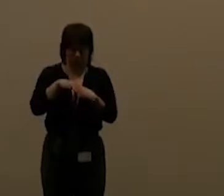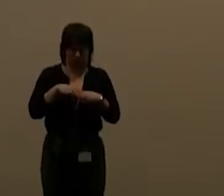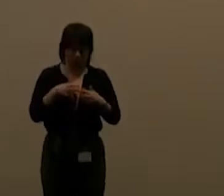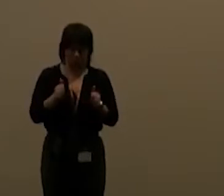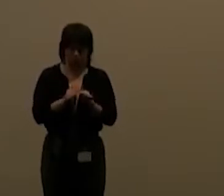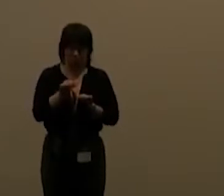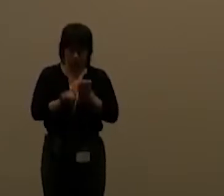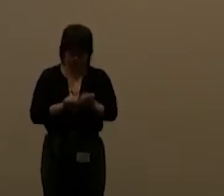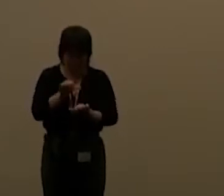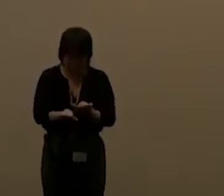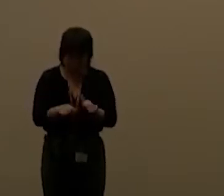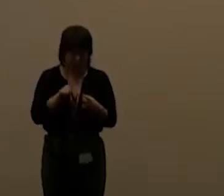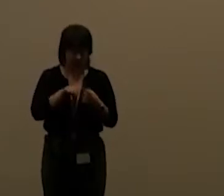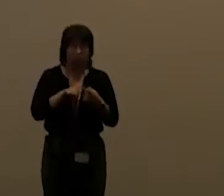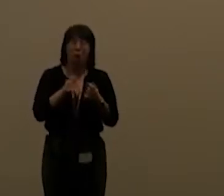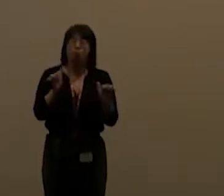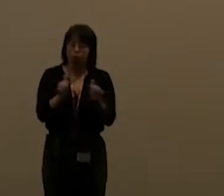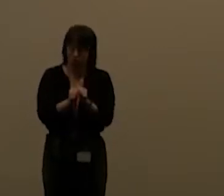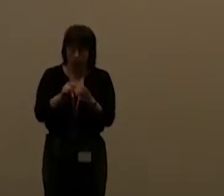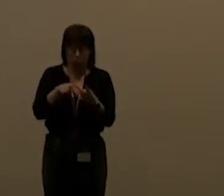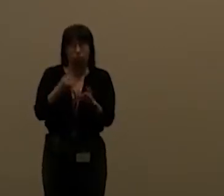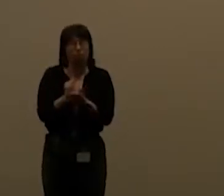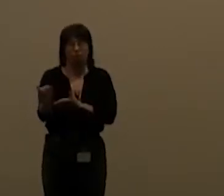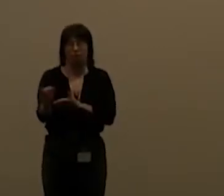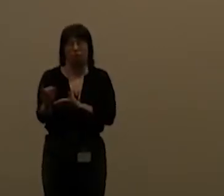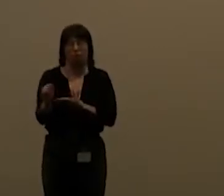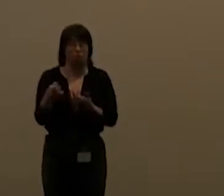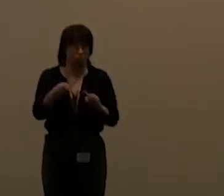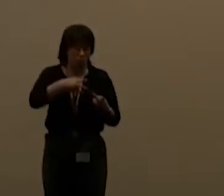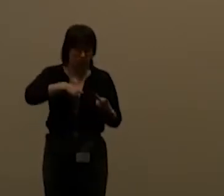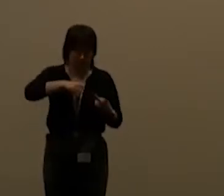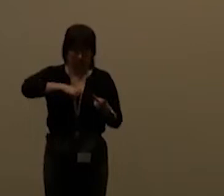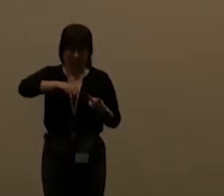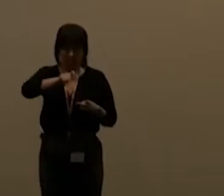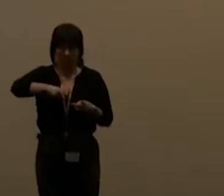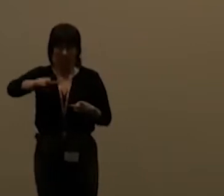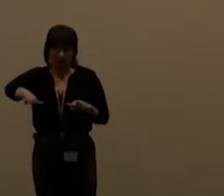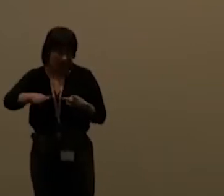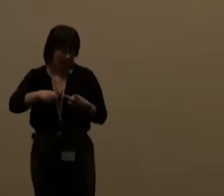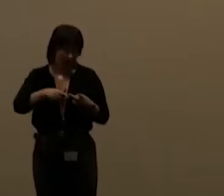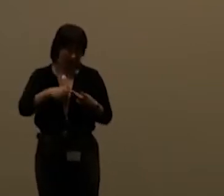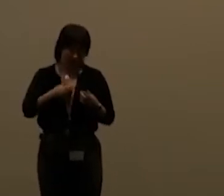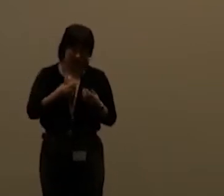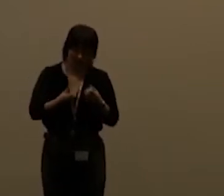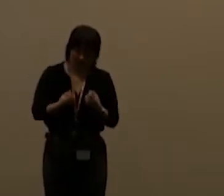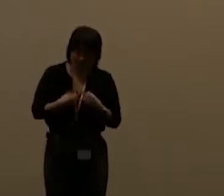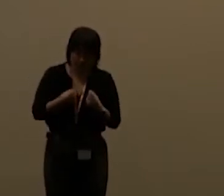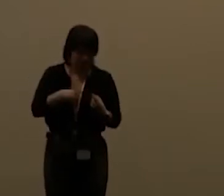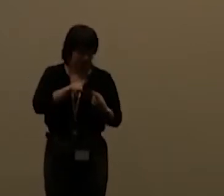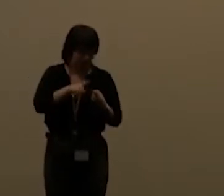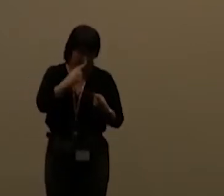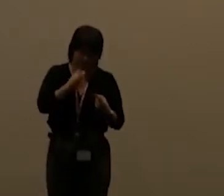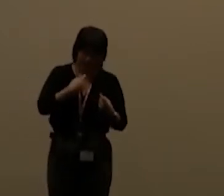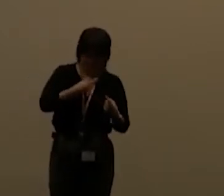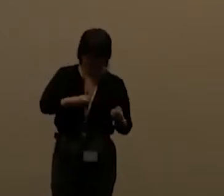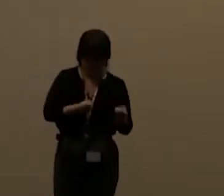process, it's just going to have approve and reject. If we want custom responses for any reason, like need more information possibly, if you want to send it back,